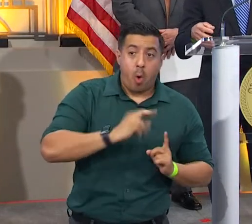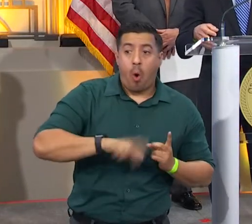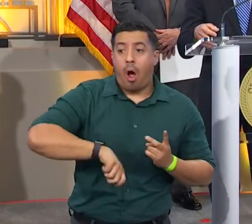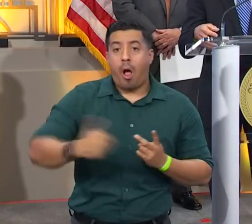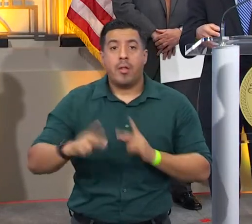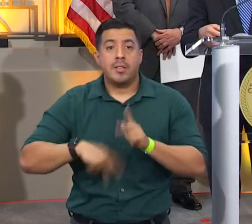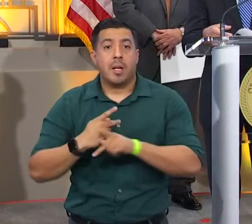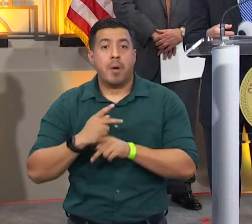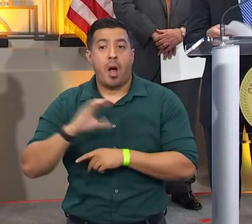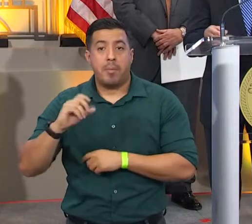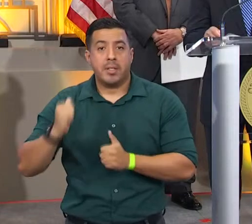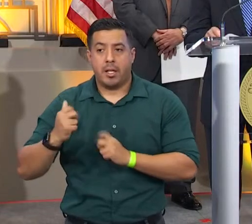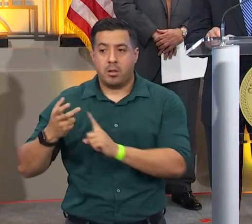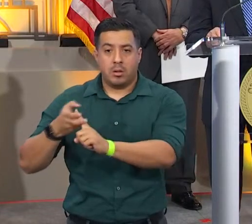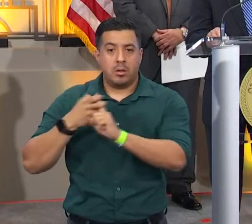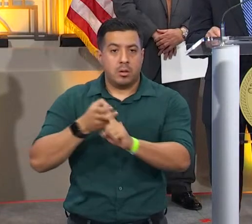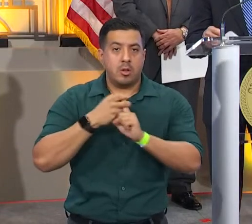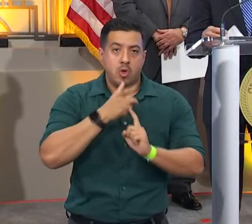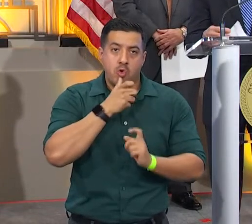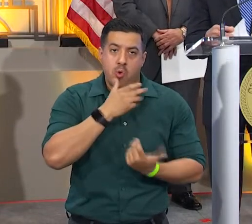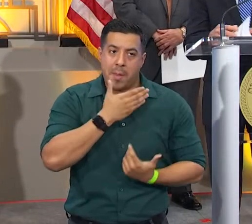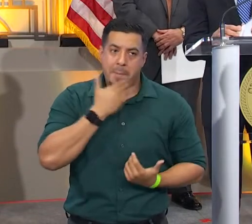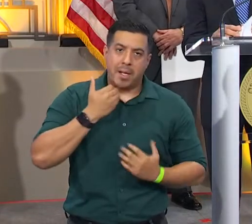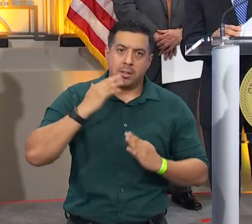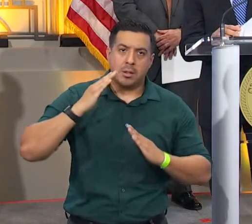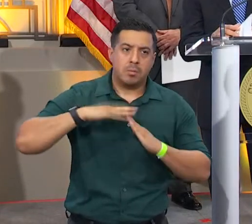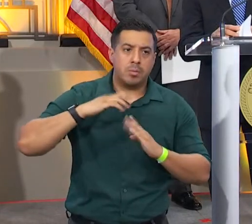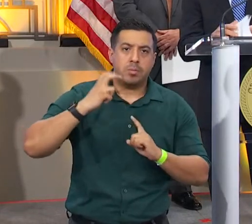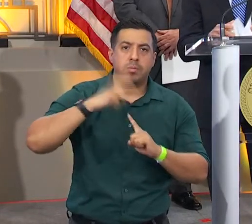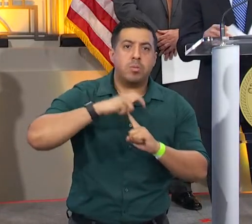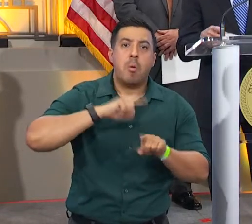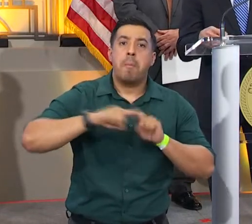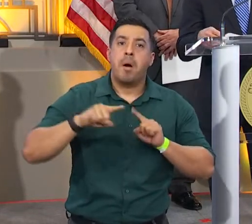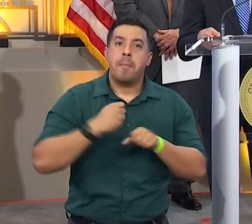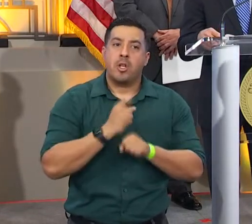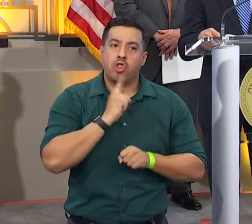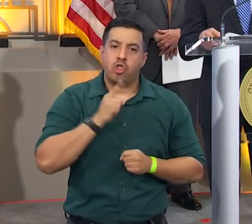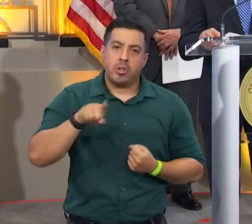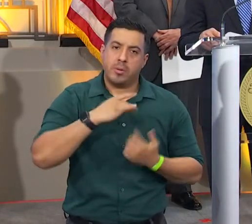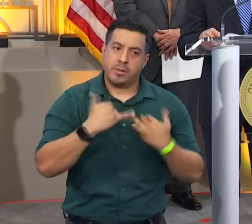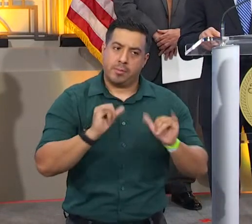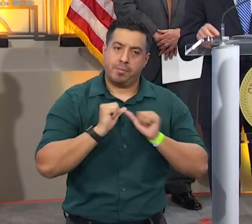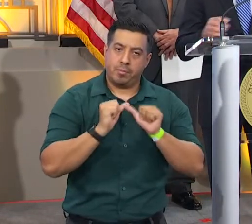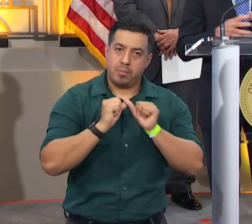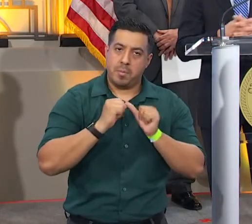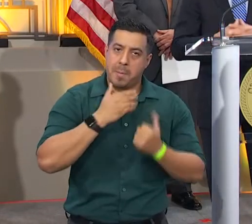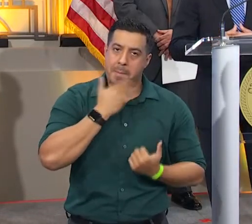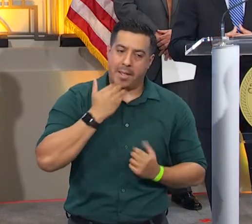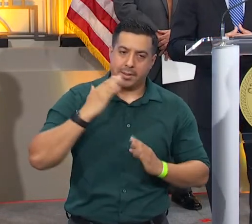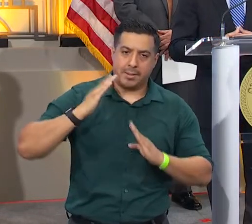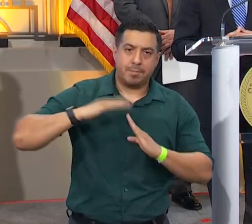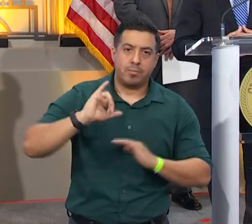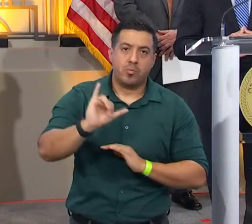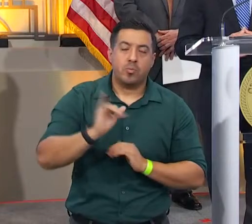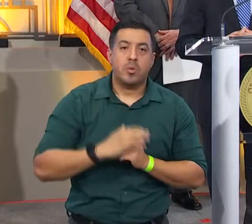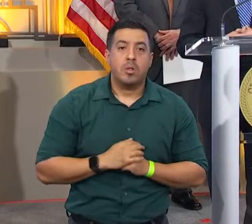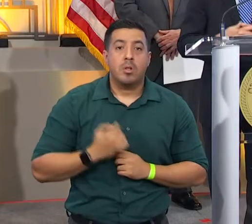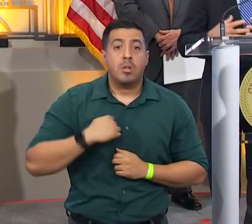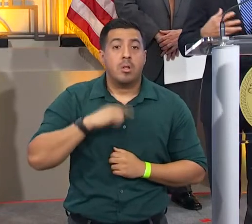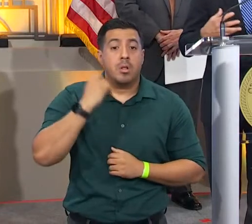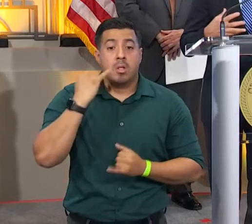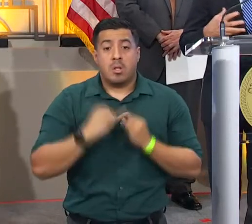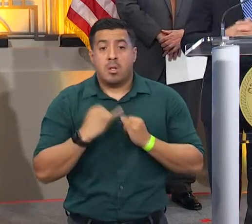not only recruit the best of the best, but assure that they will remain the best. One last note, we are